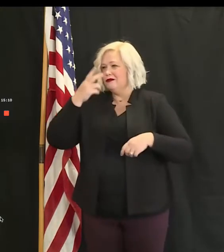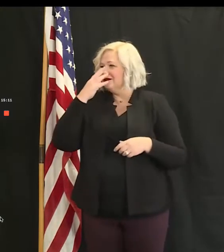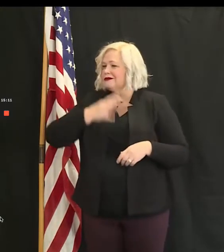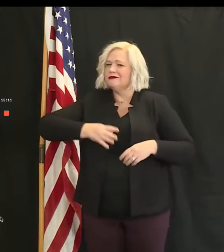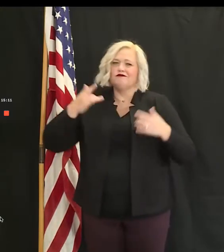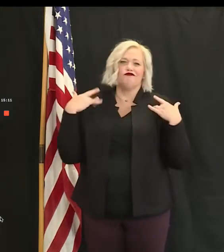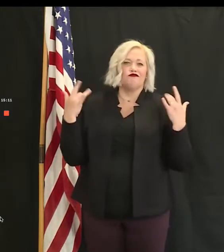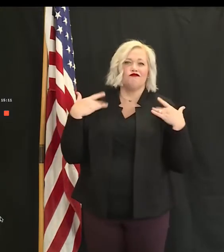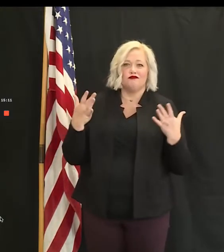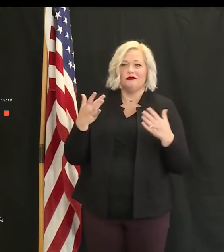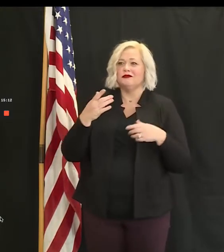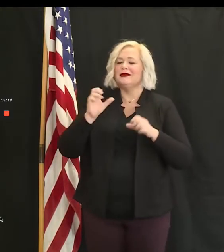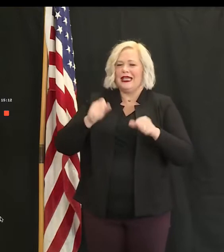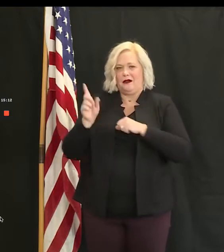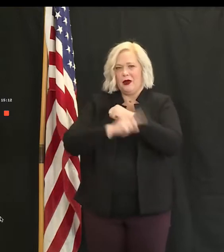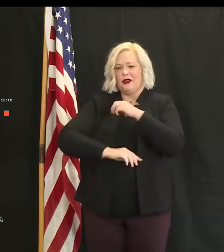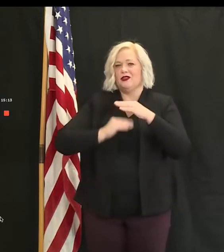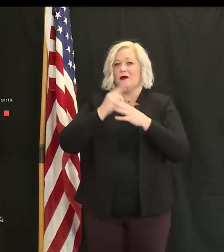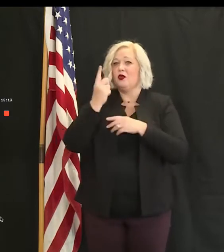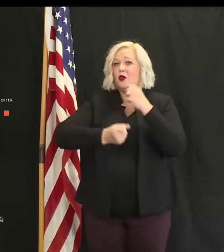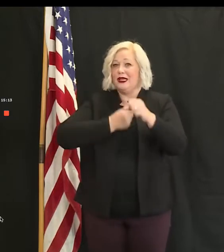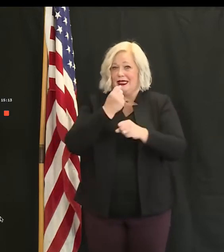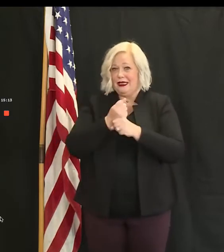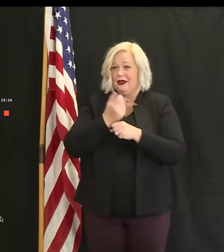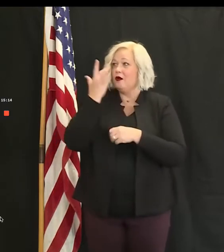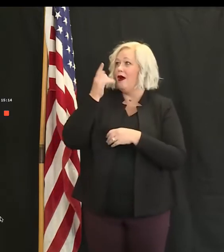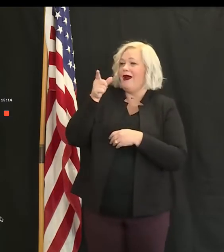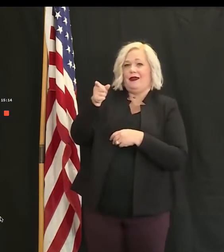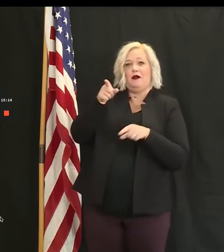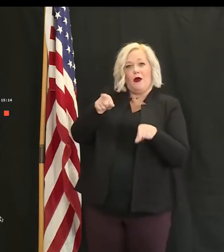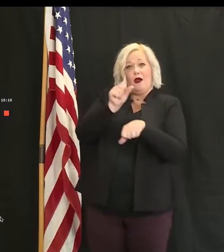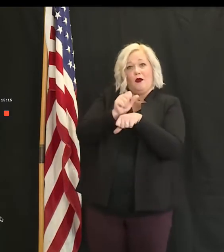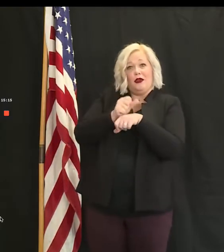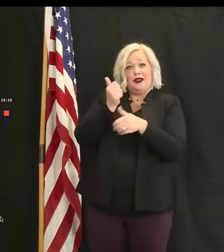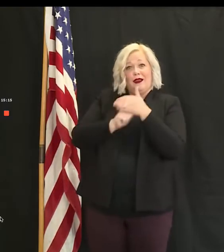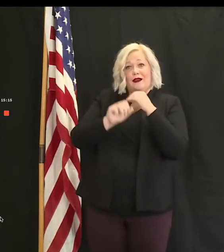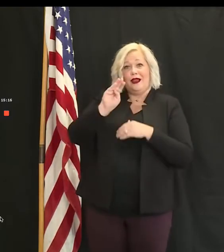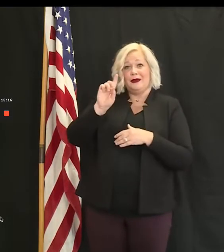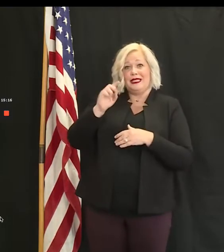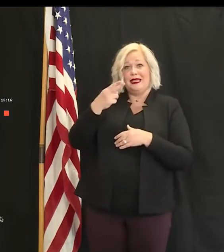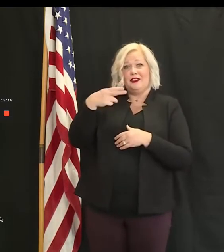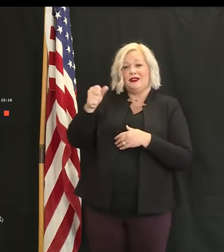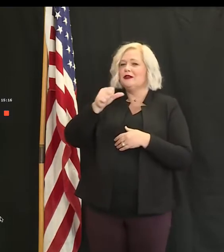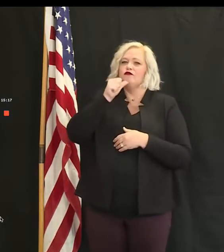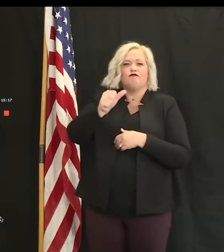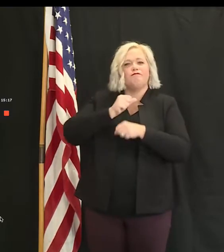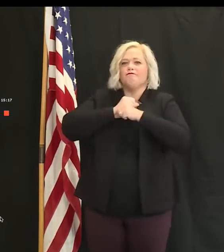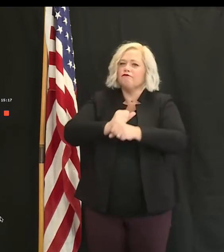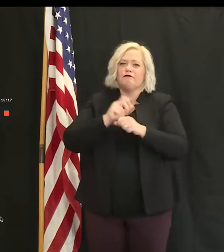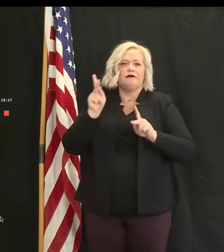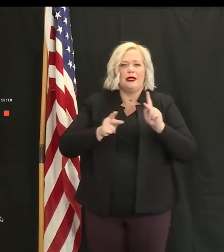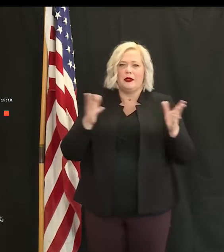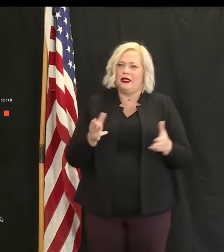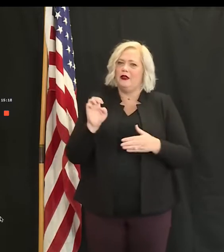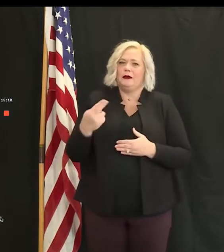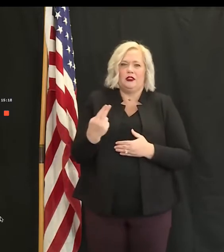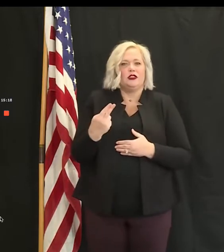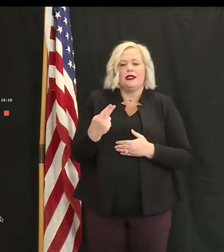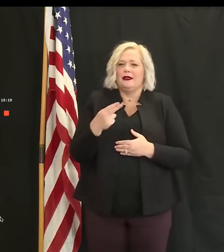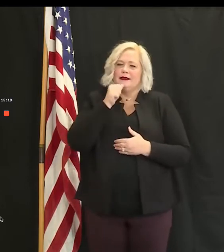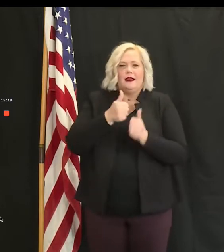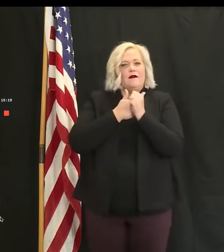grossly negligent performance of her legal duties while director of MDHHS to protect the citizens of Michigan in